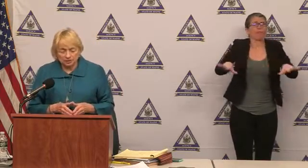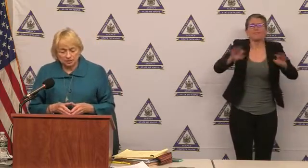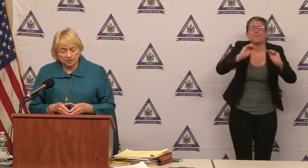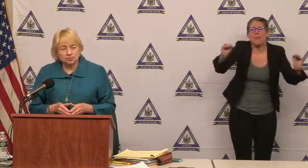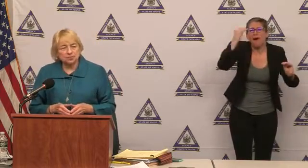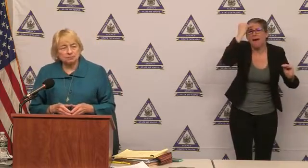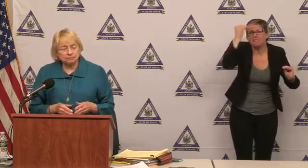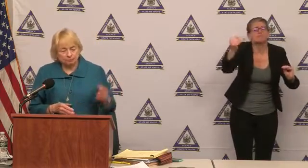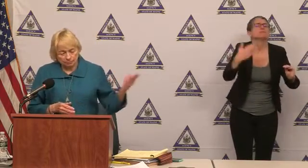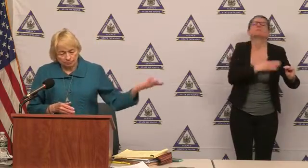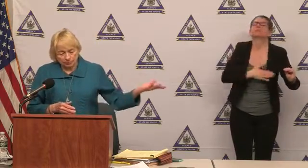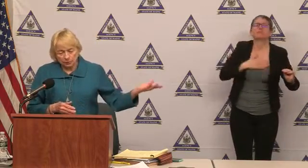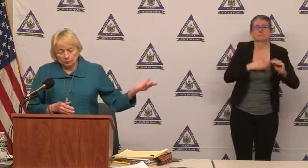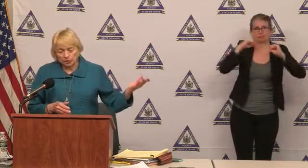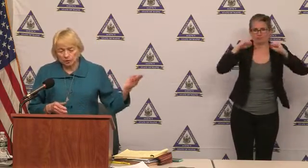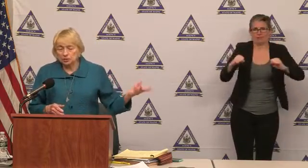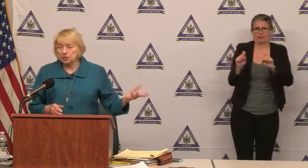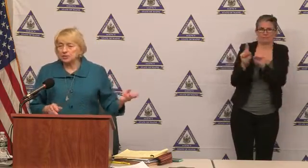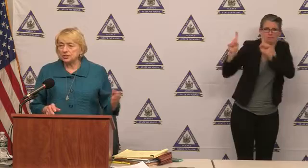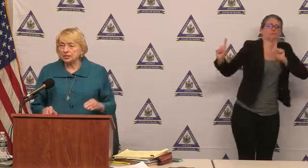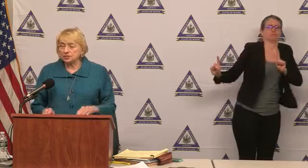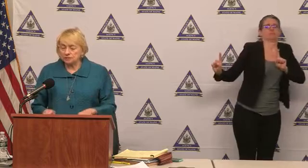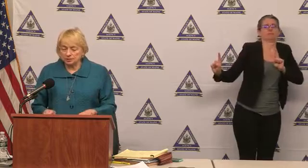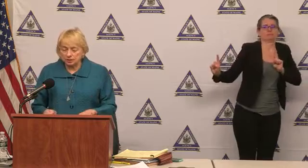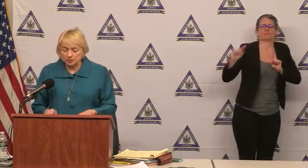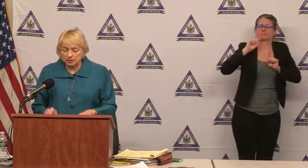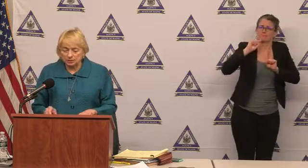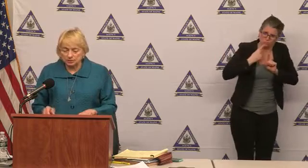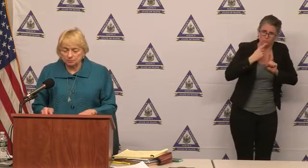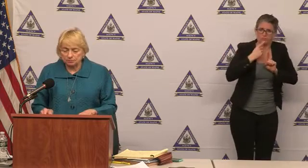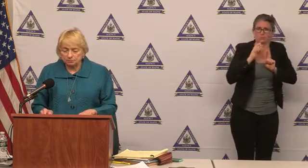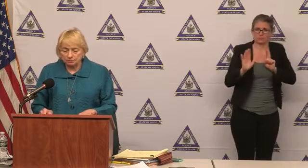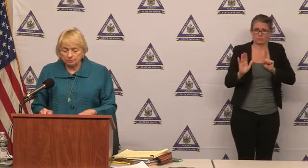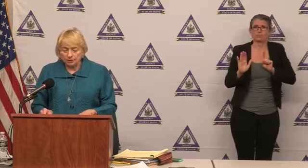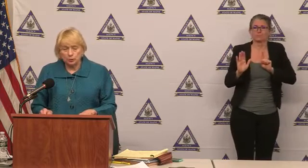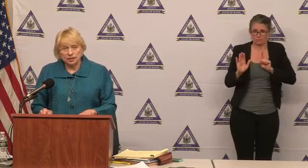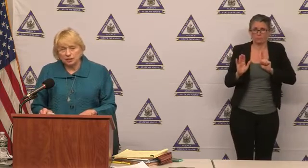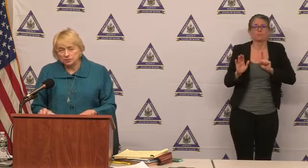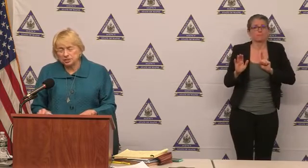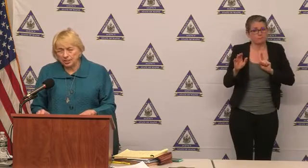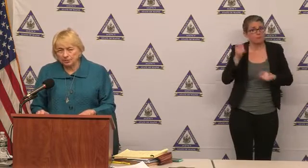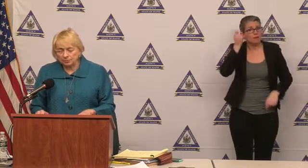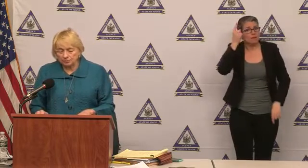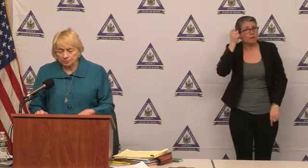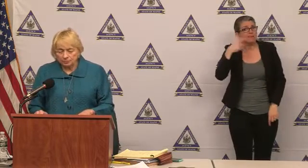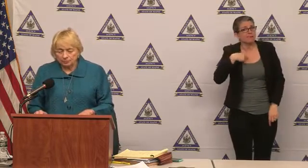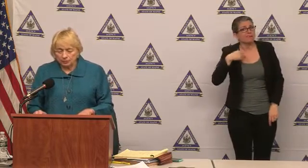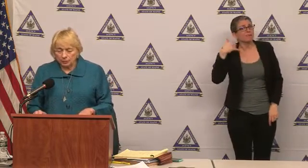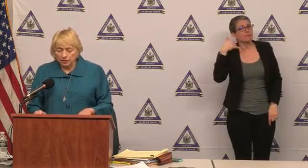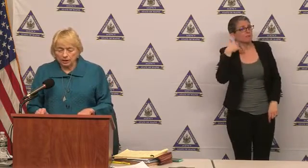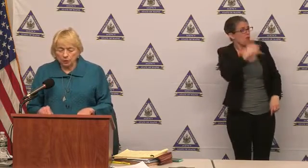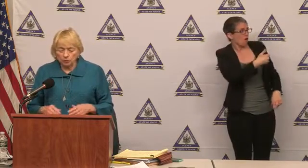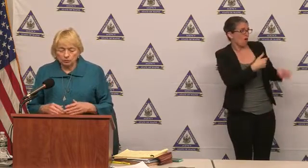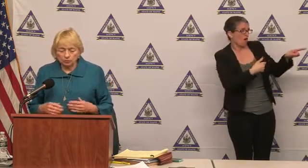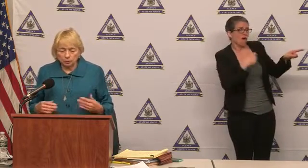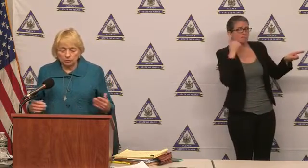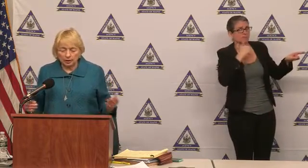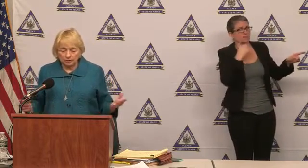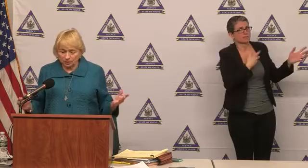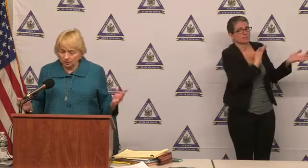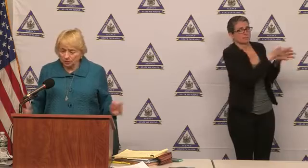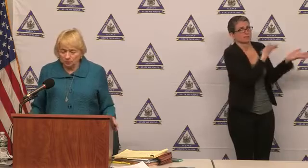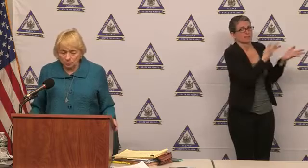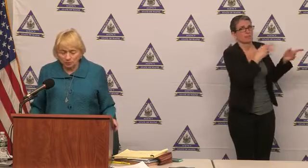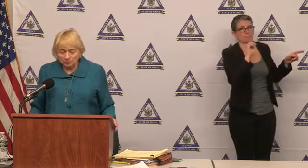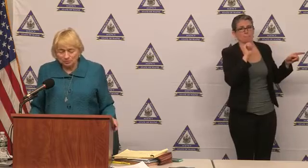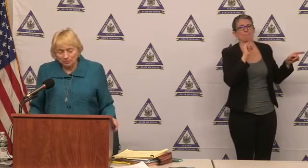Maine CDC, with clinicians and health systems leaders, with other states, with our own